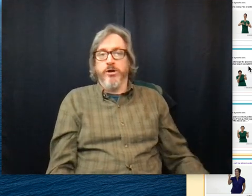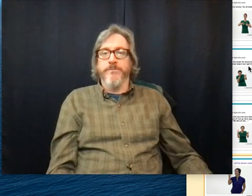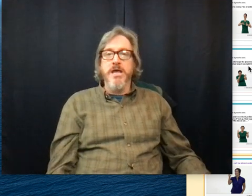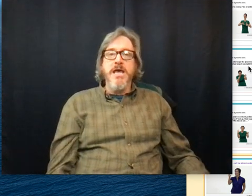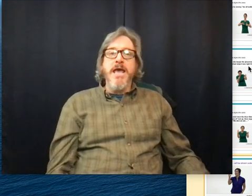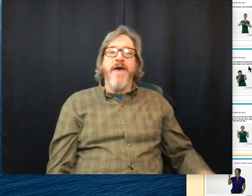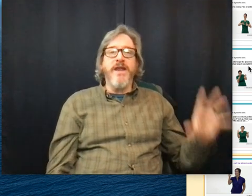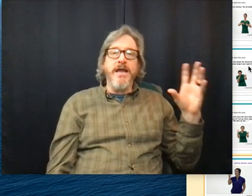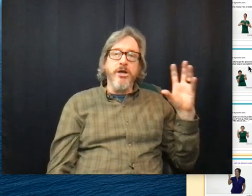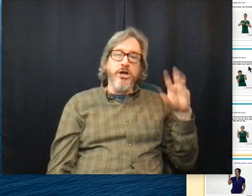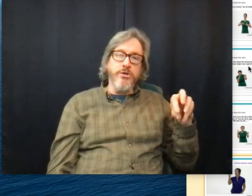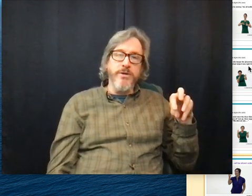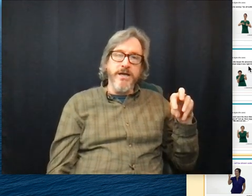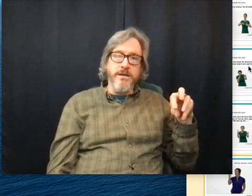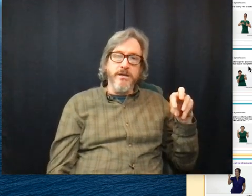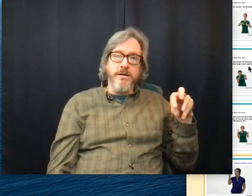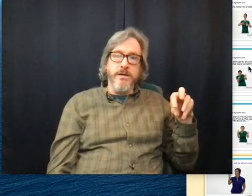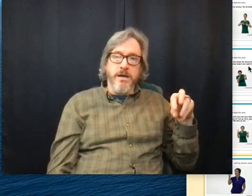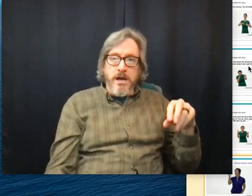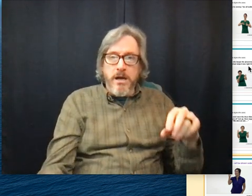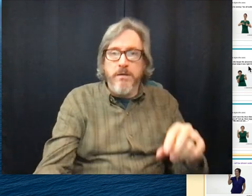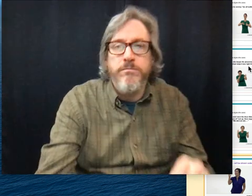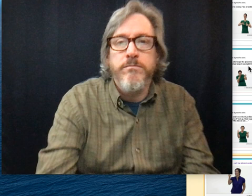from the story. And then I included,